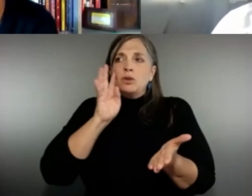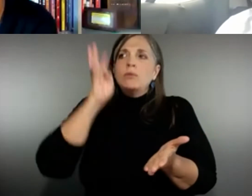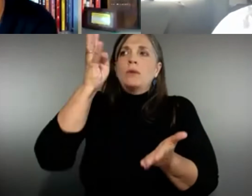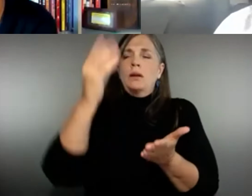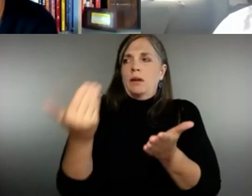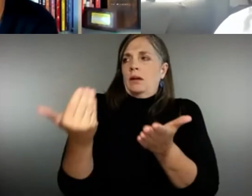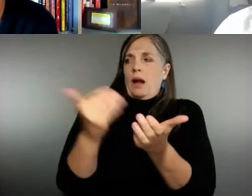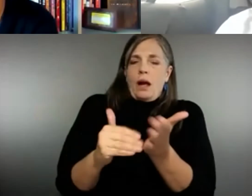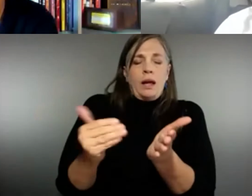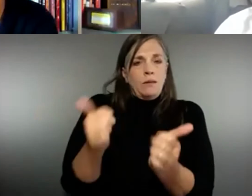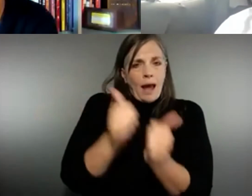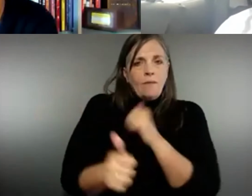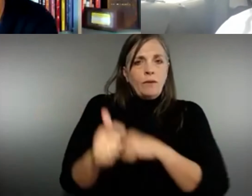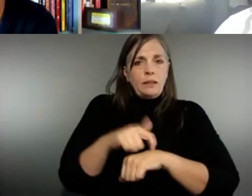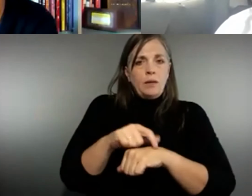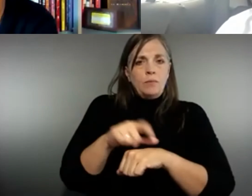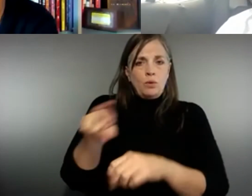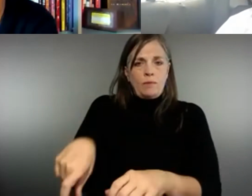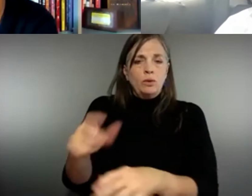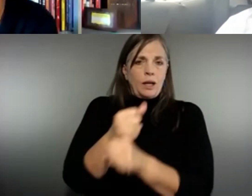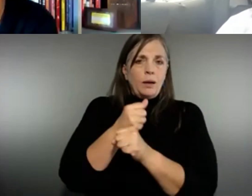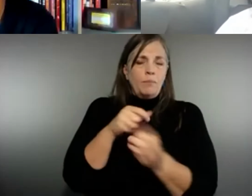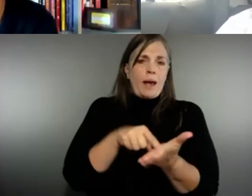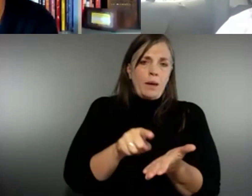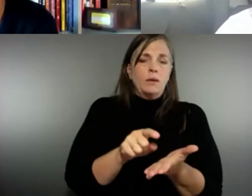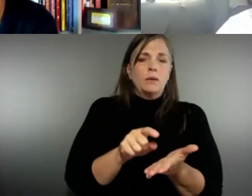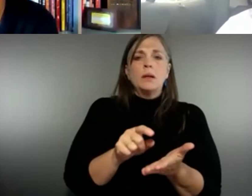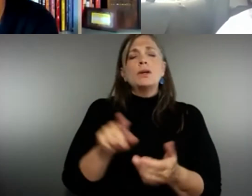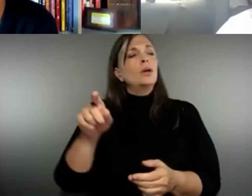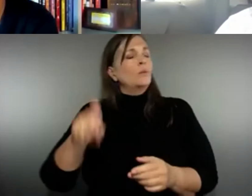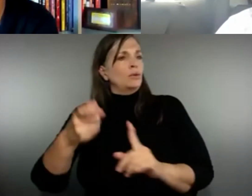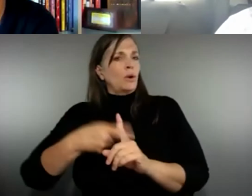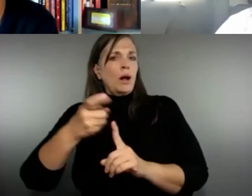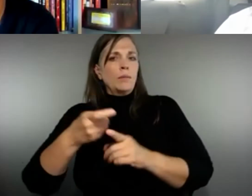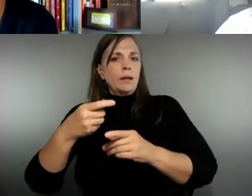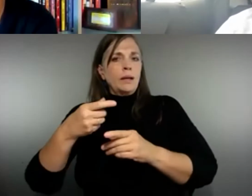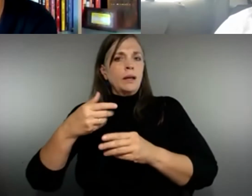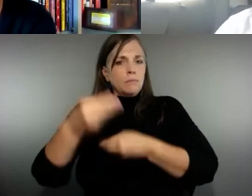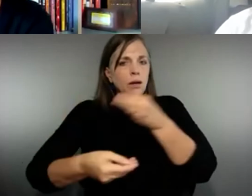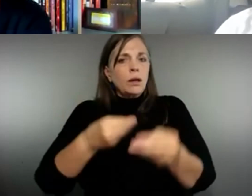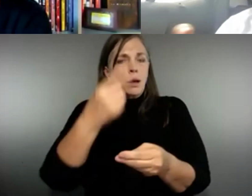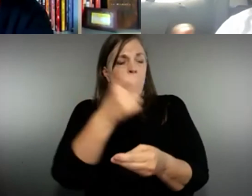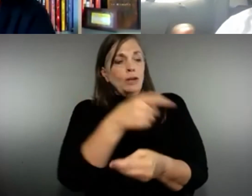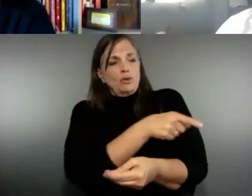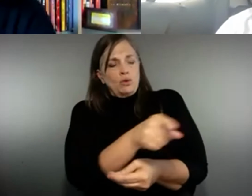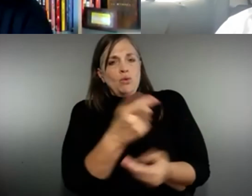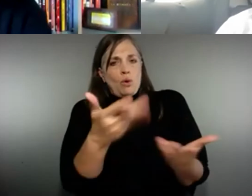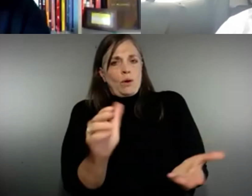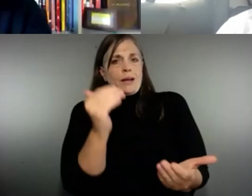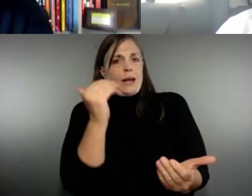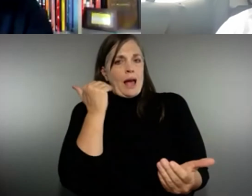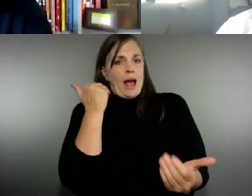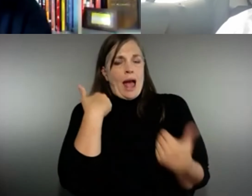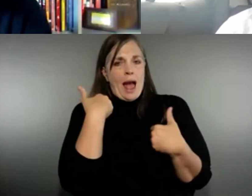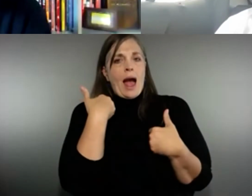time you have to get a payment uh it should be automatically carried out because you already have the greenhouse